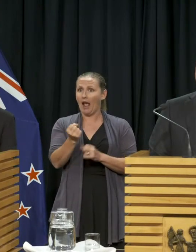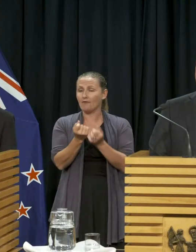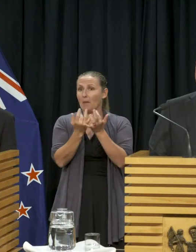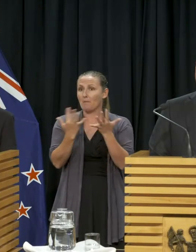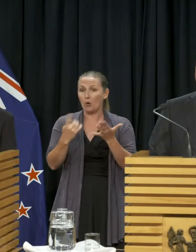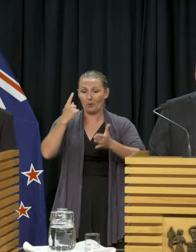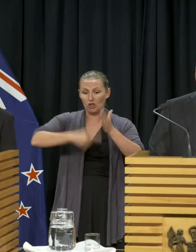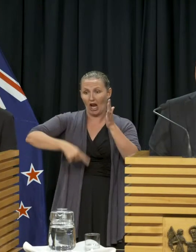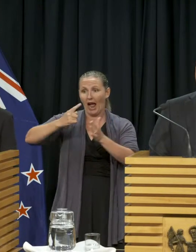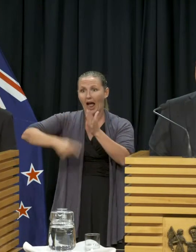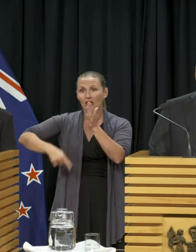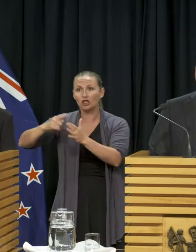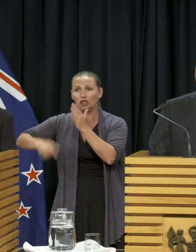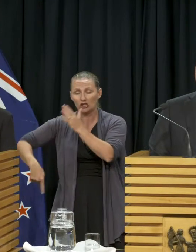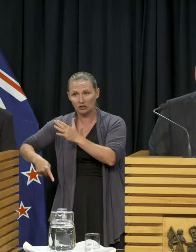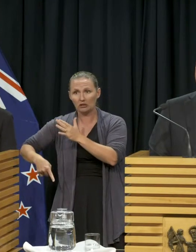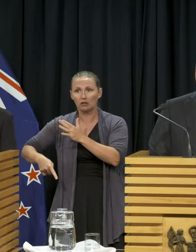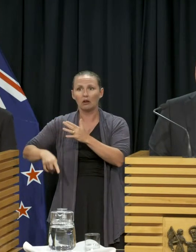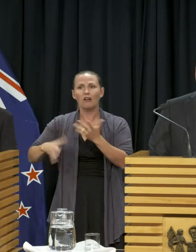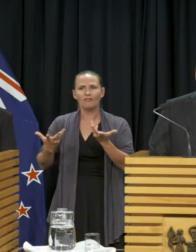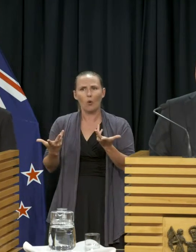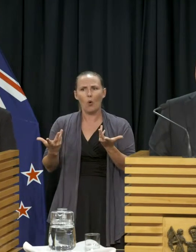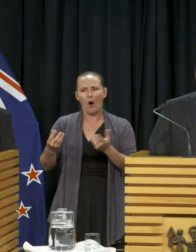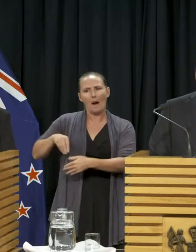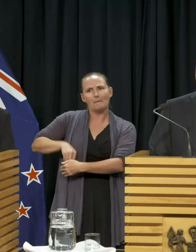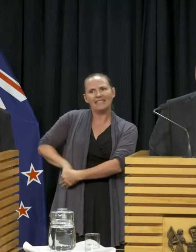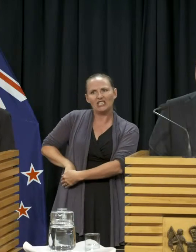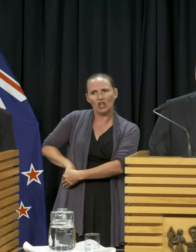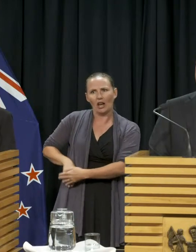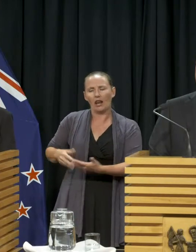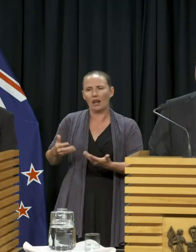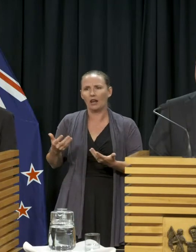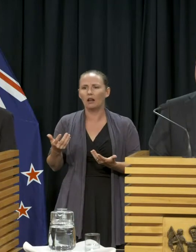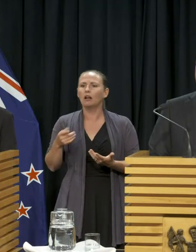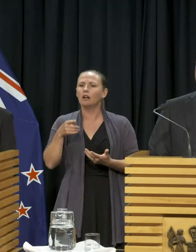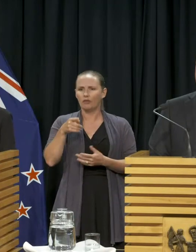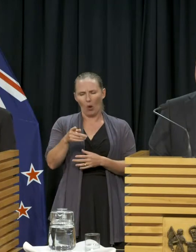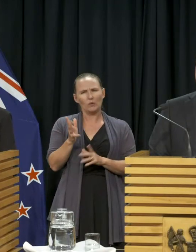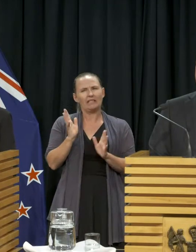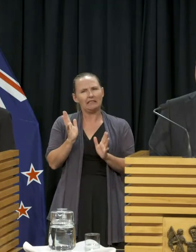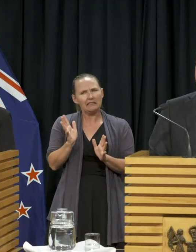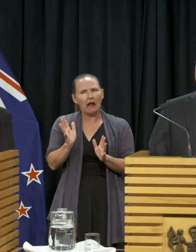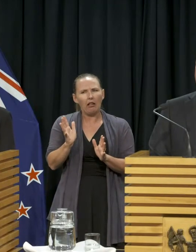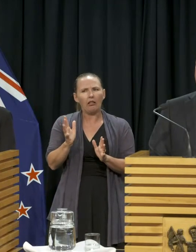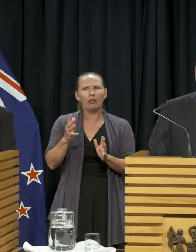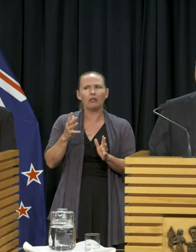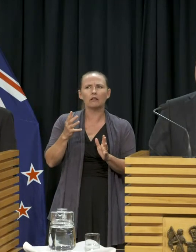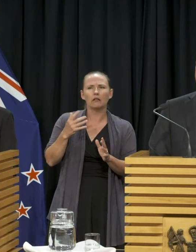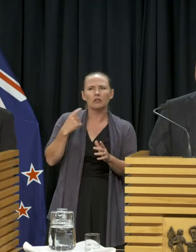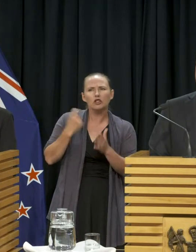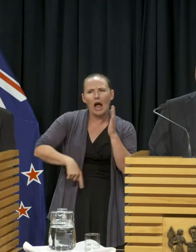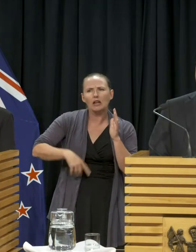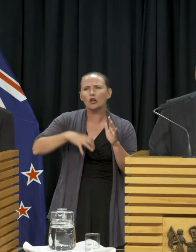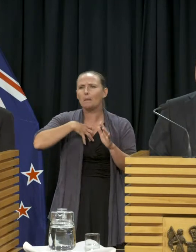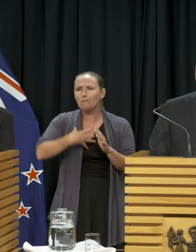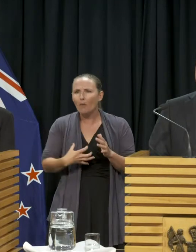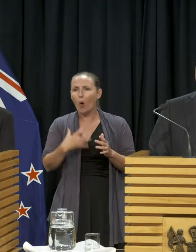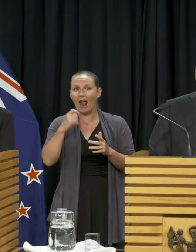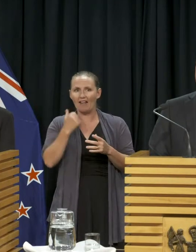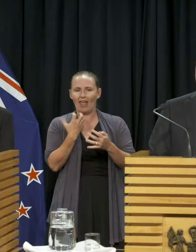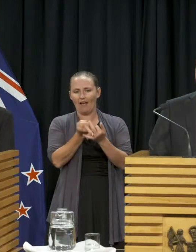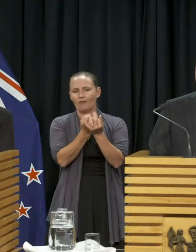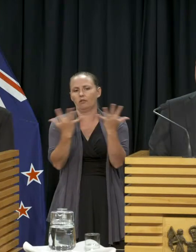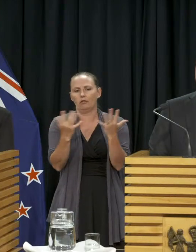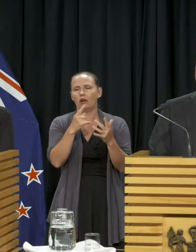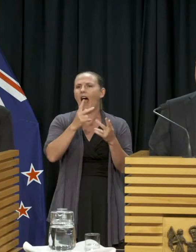where those possession charges are still featuring more prominently. So I just want to get into a bit more detail around that. It is something